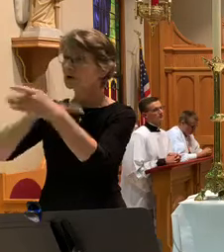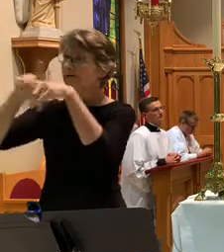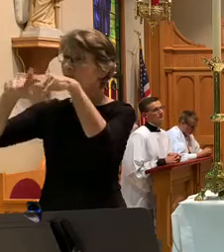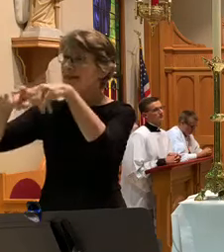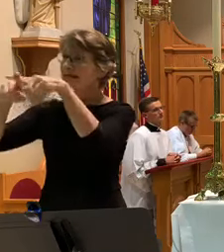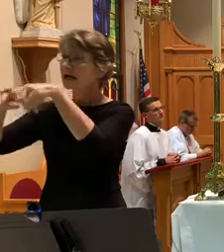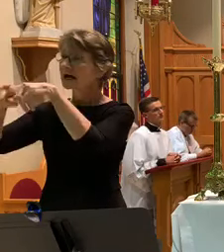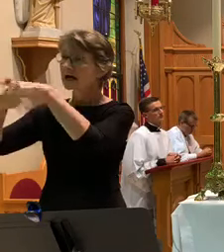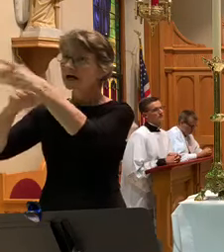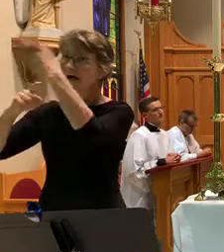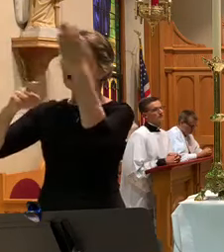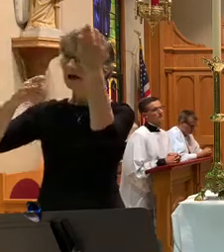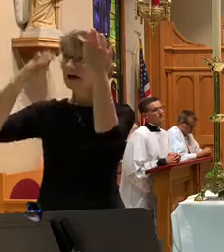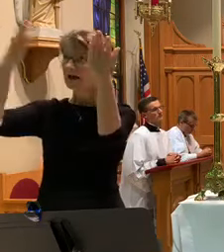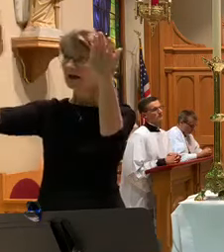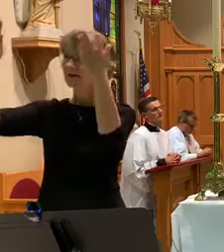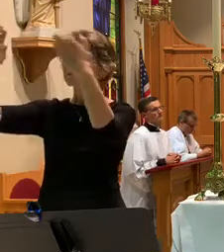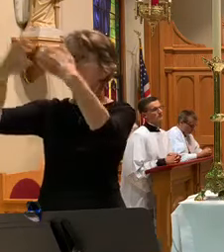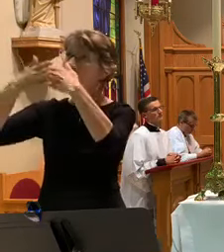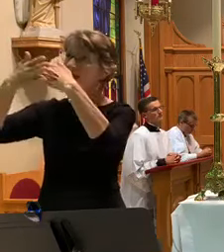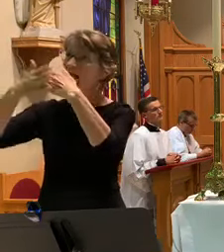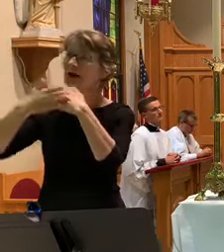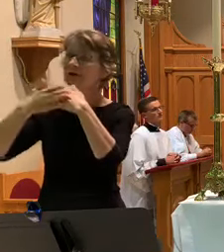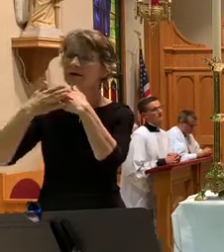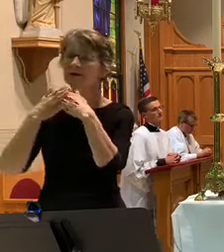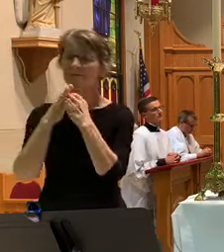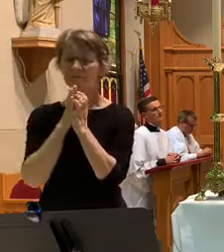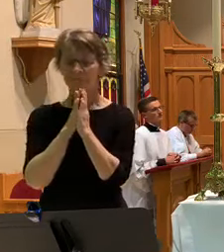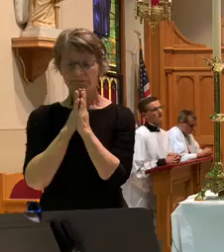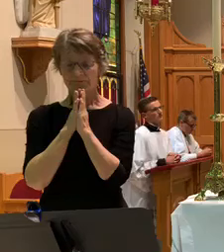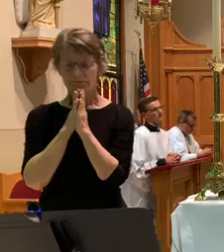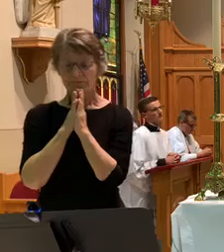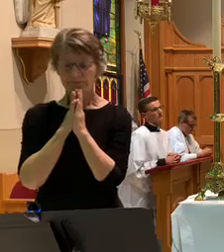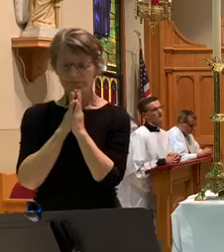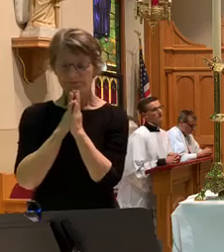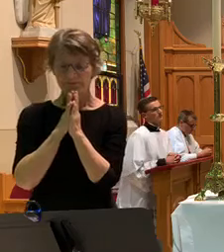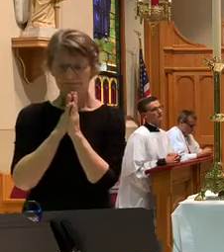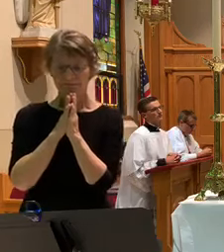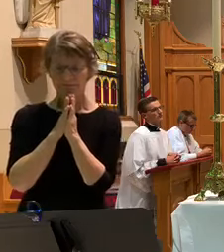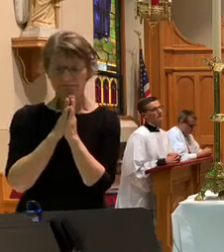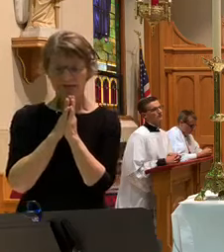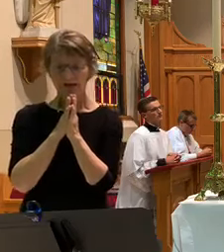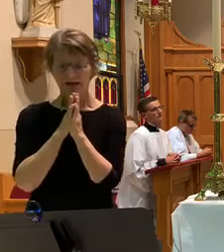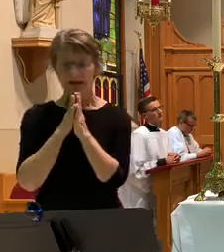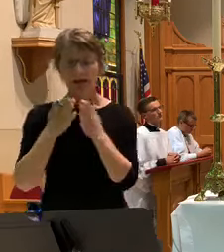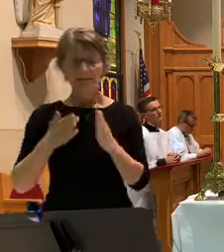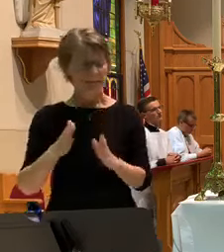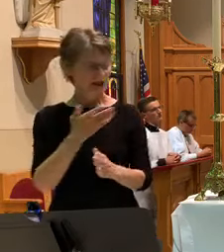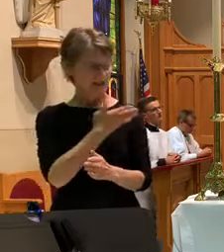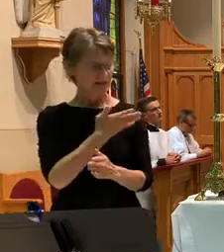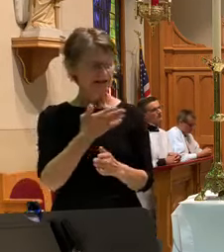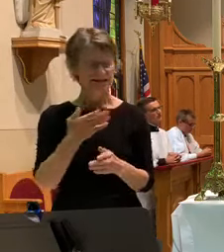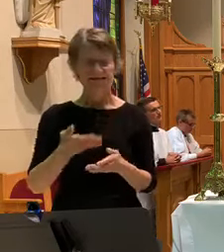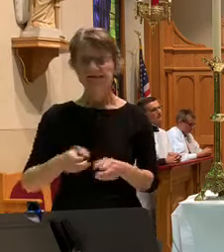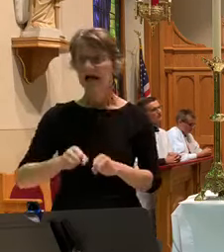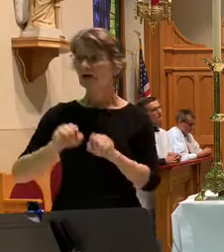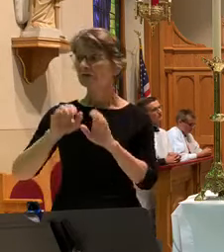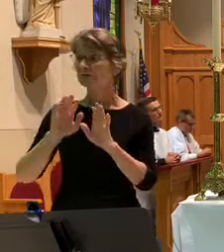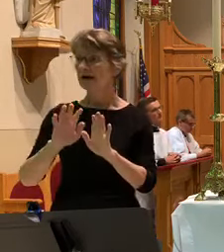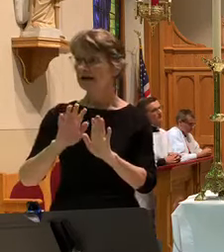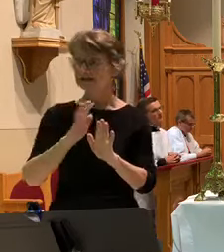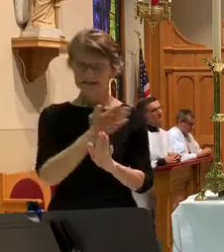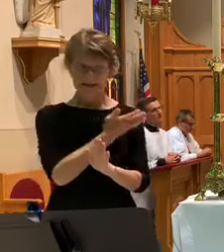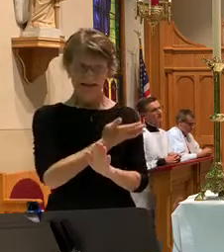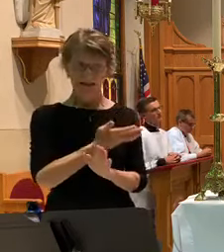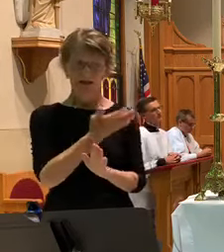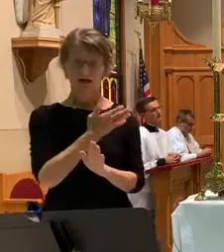constant intercession in your presence we rely for unfailing help. And may this sacrifice of our